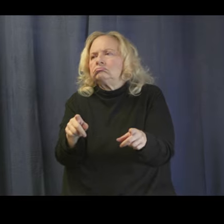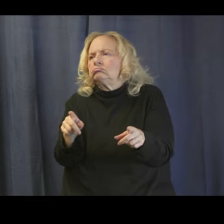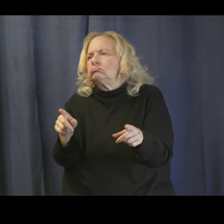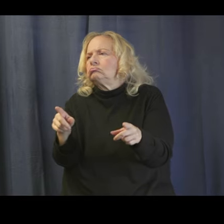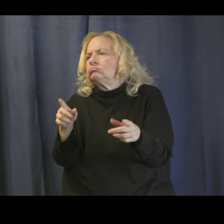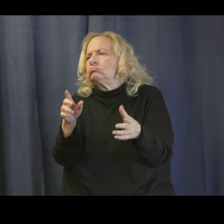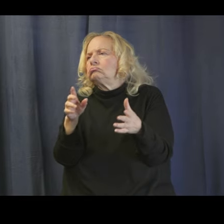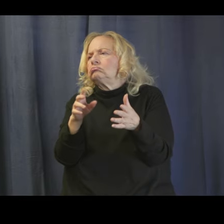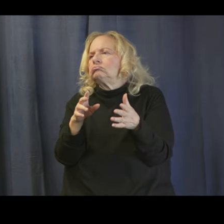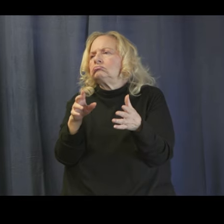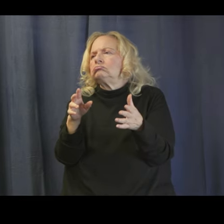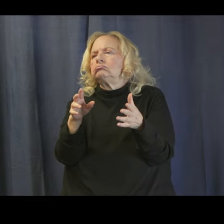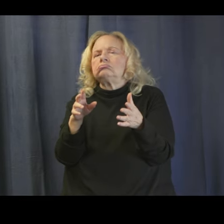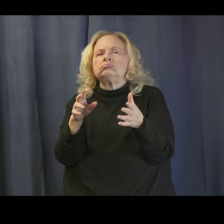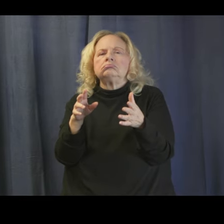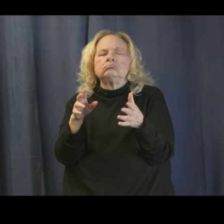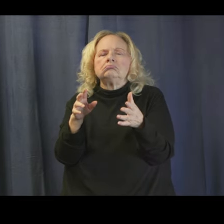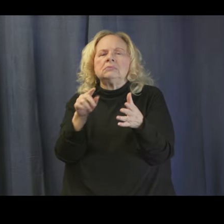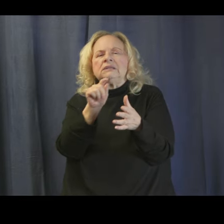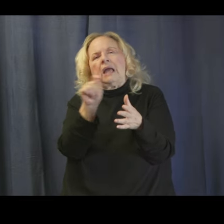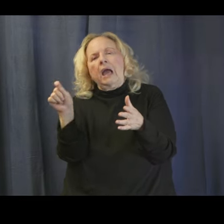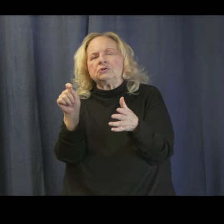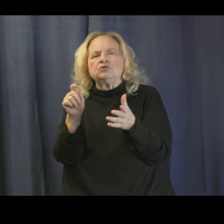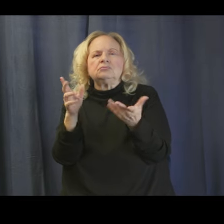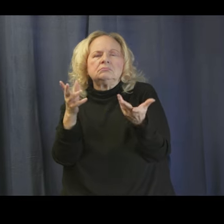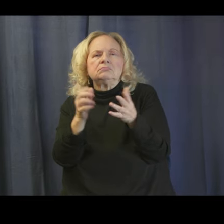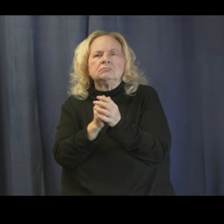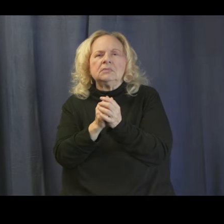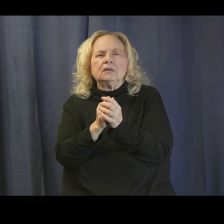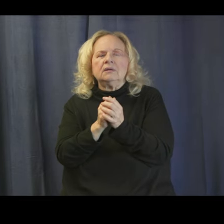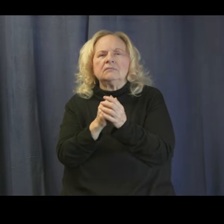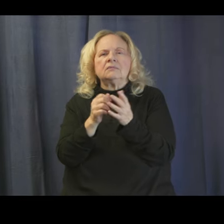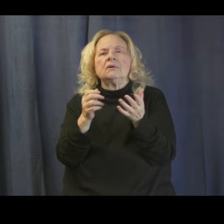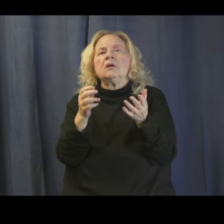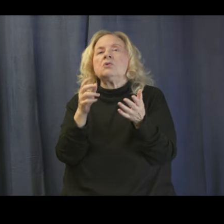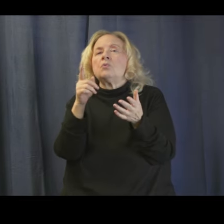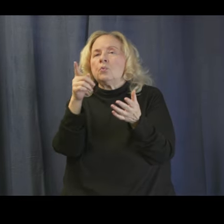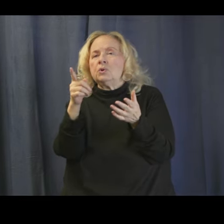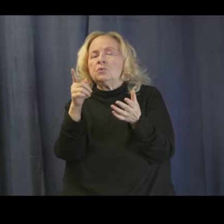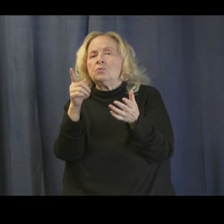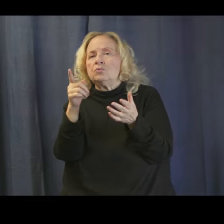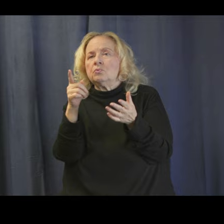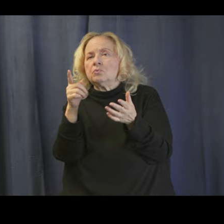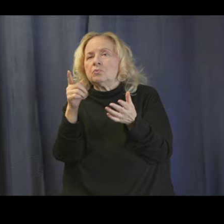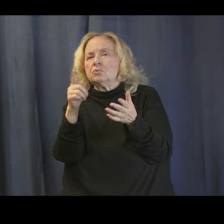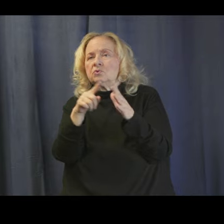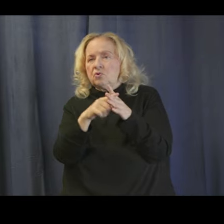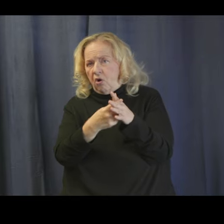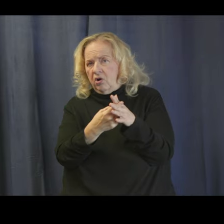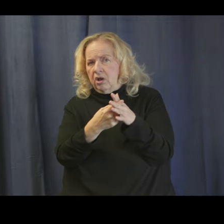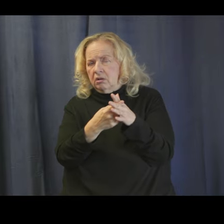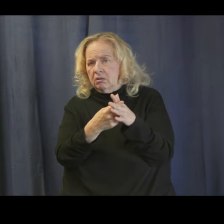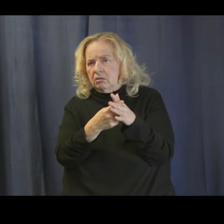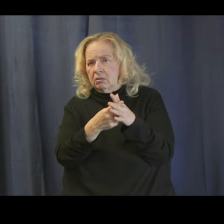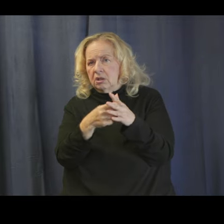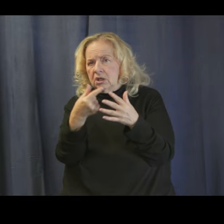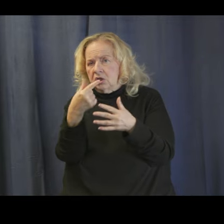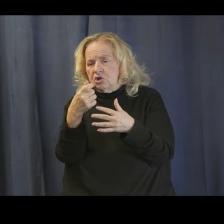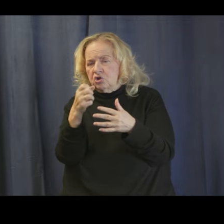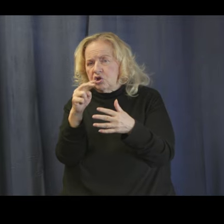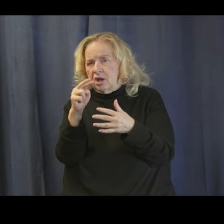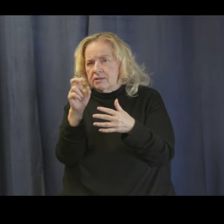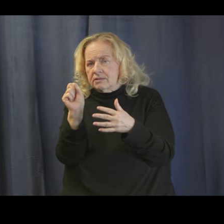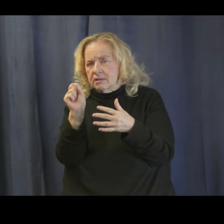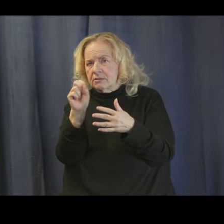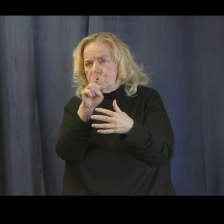history. Now, one of the reasons I bring this up, and many of you are aware of this, when we started in